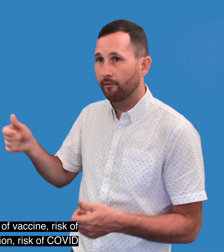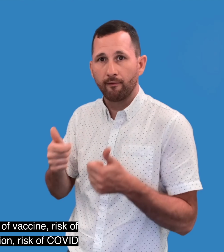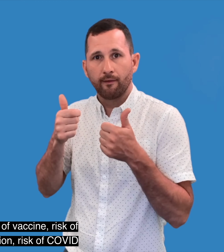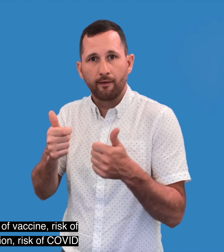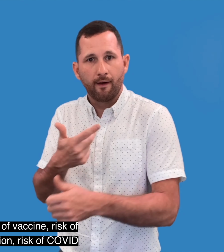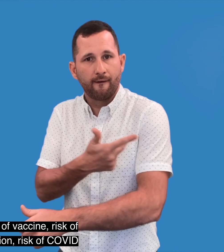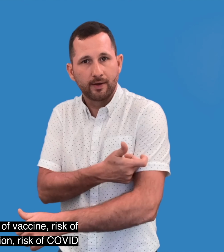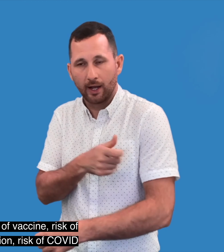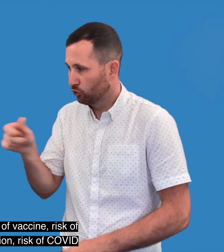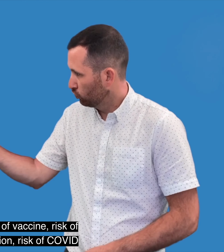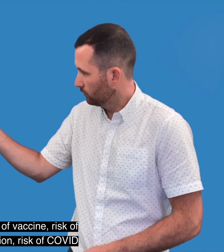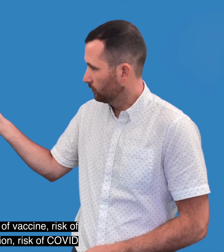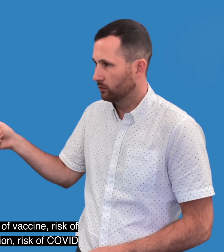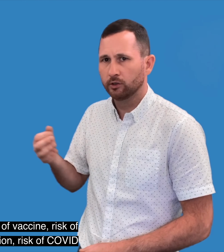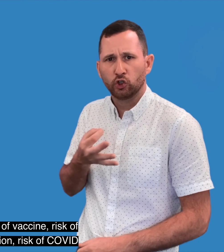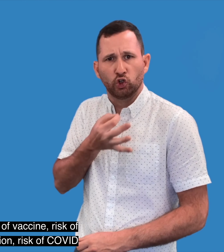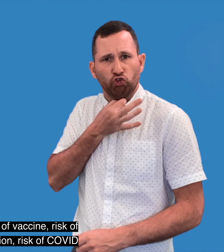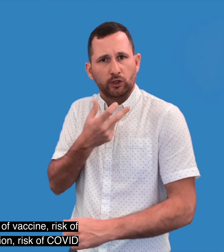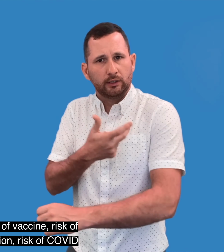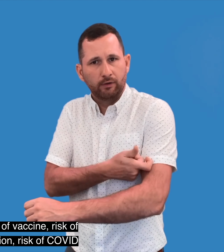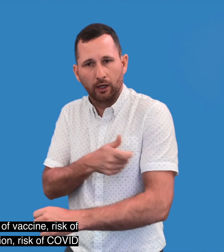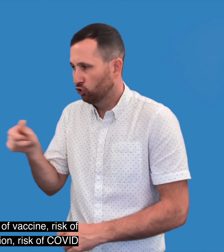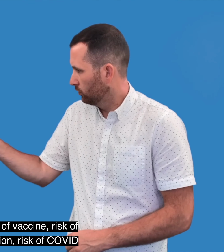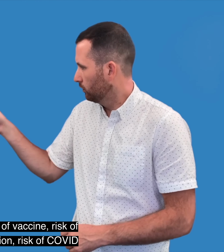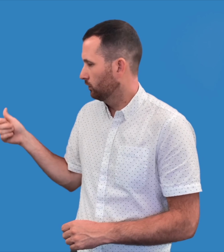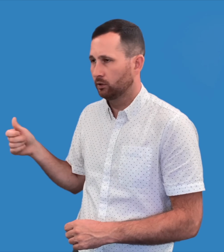Benefits of vaccine, risk of vaccination, risk of COVID.